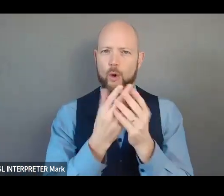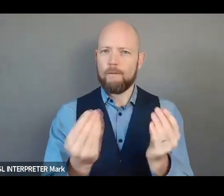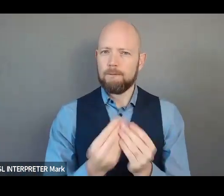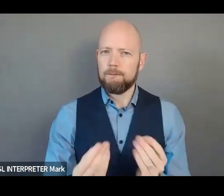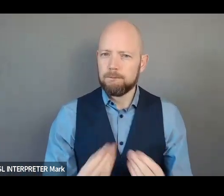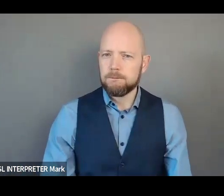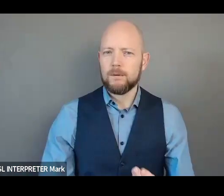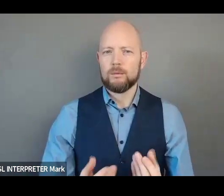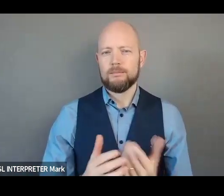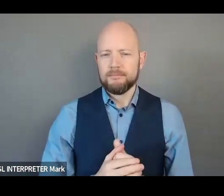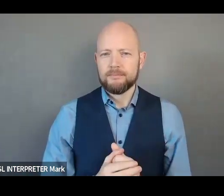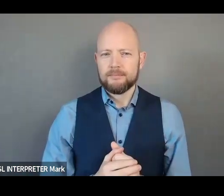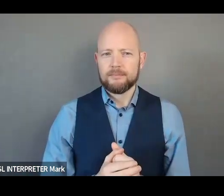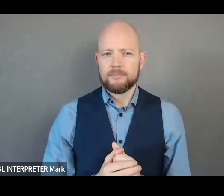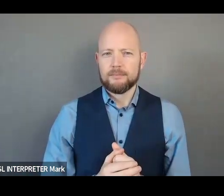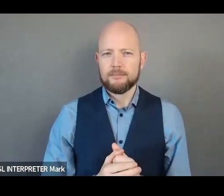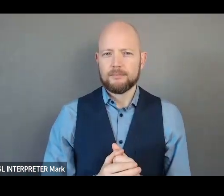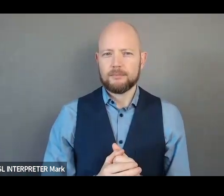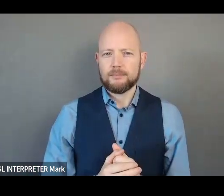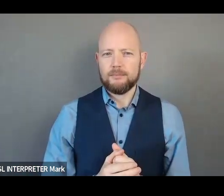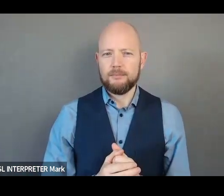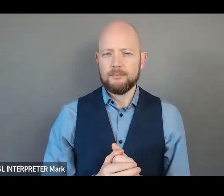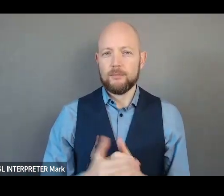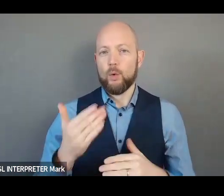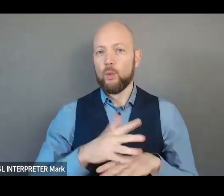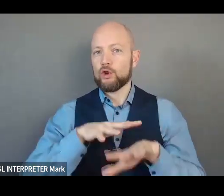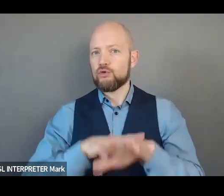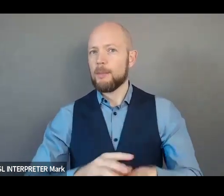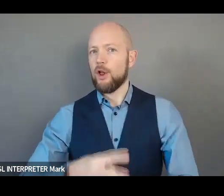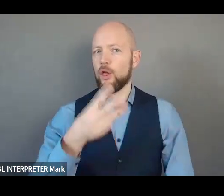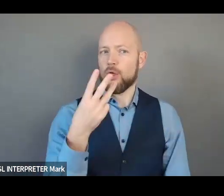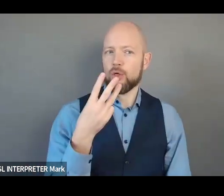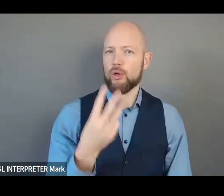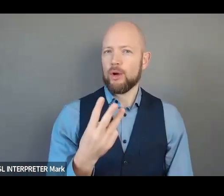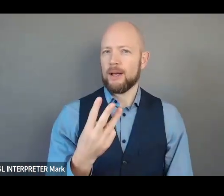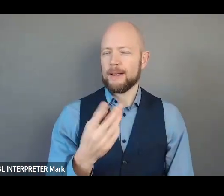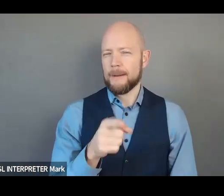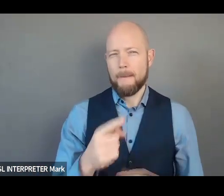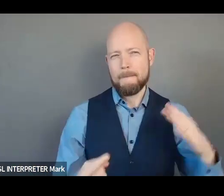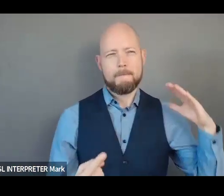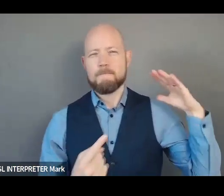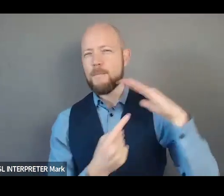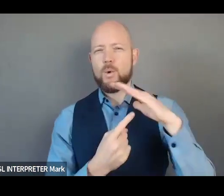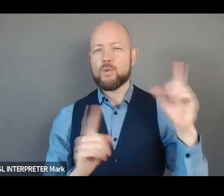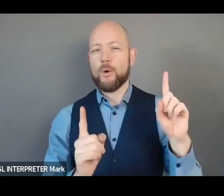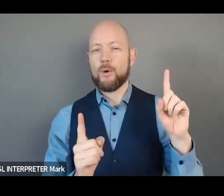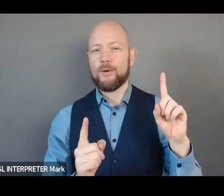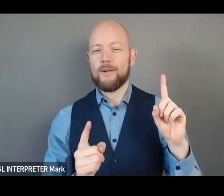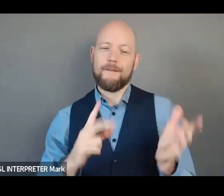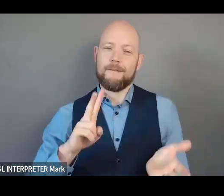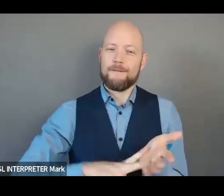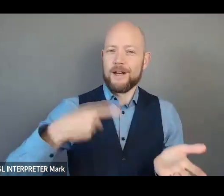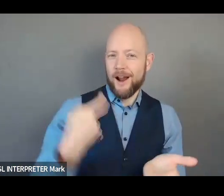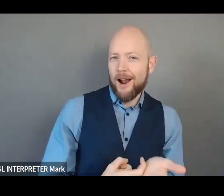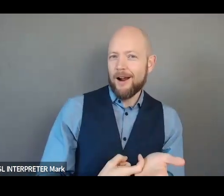sense, the jewel in the crown of Workstream 3, I think without any question, is the virtual reality. Obviously,